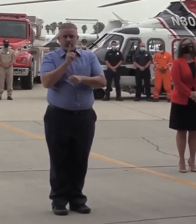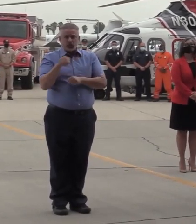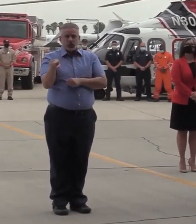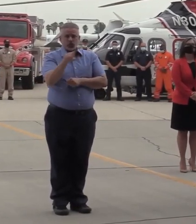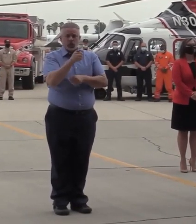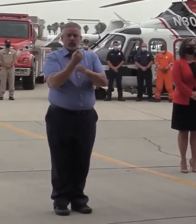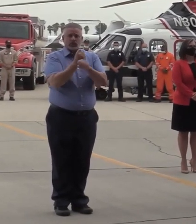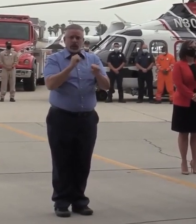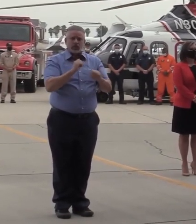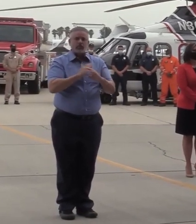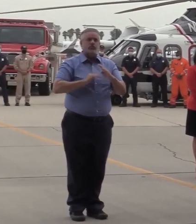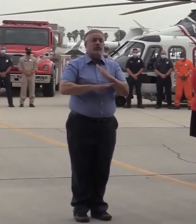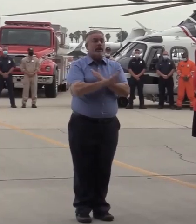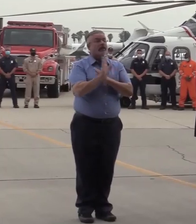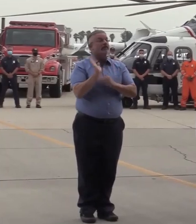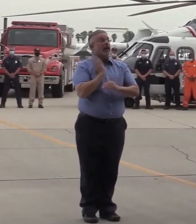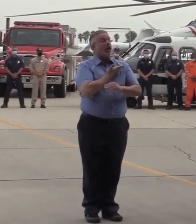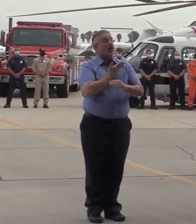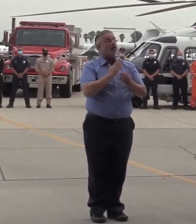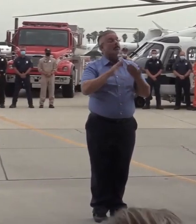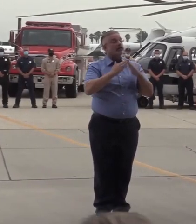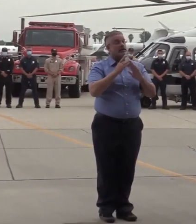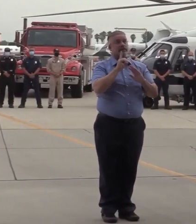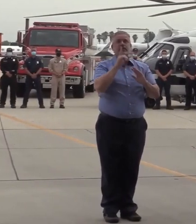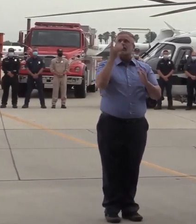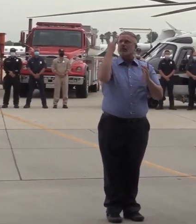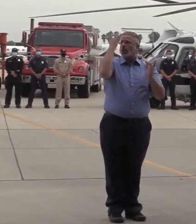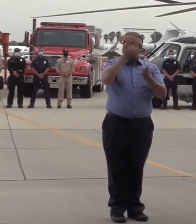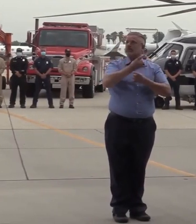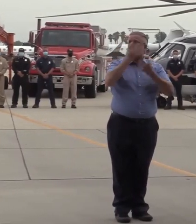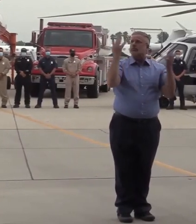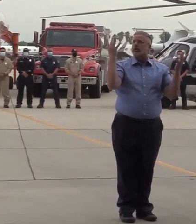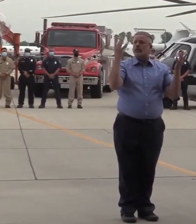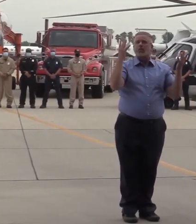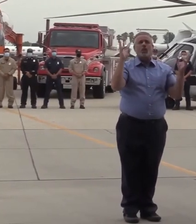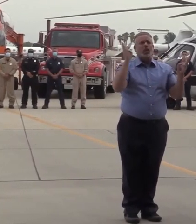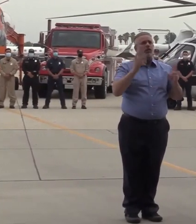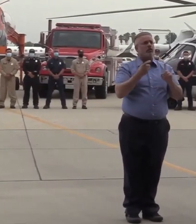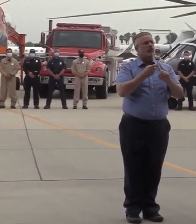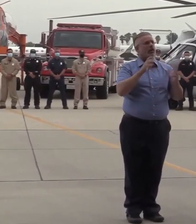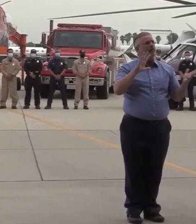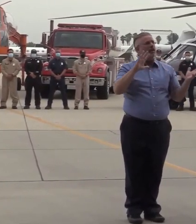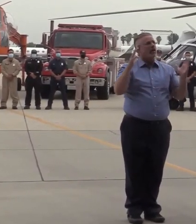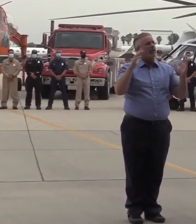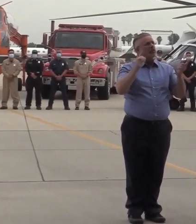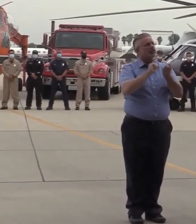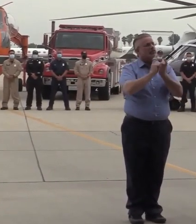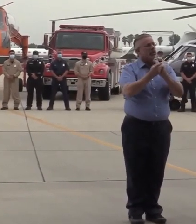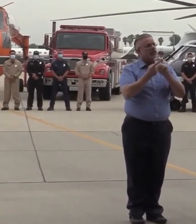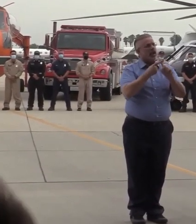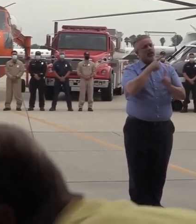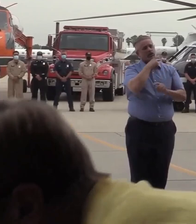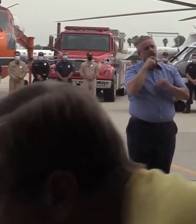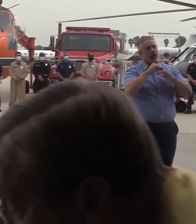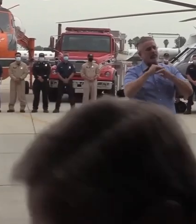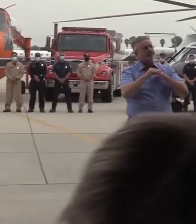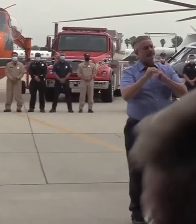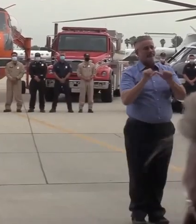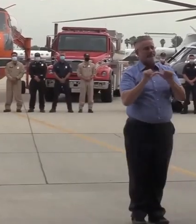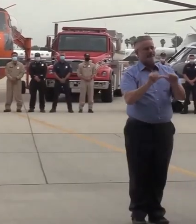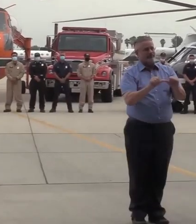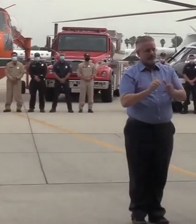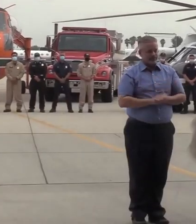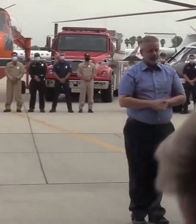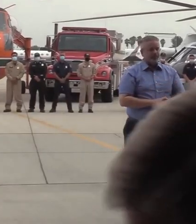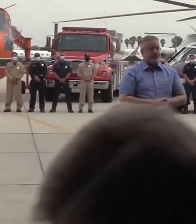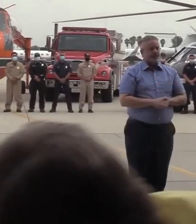and that we can protect our city even as we see more extreme weather as a result of climate change and other factors, and a drought obviously continuing. Let